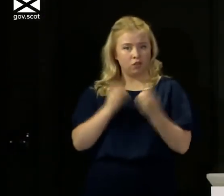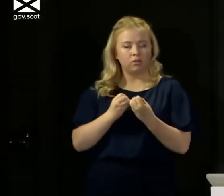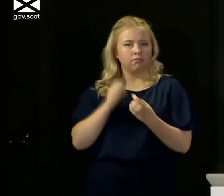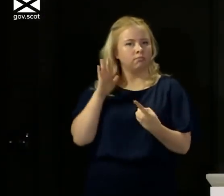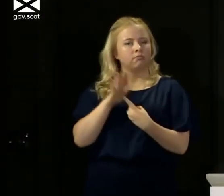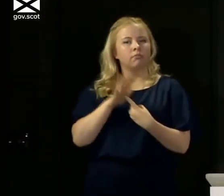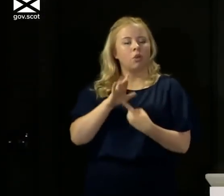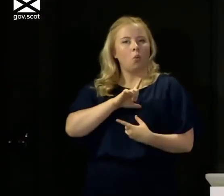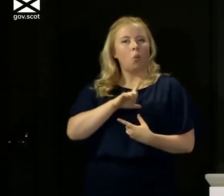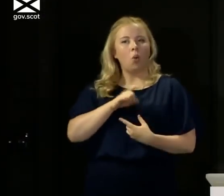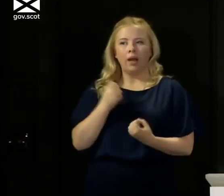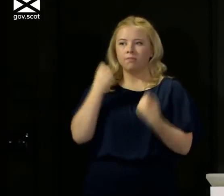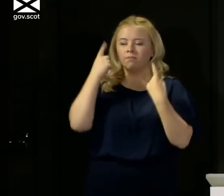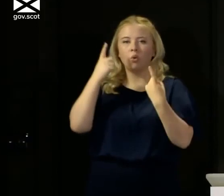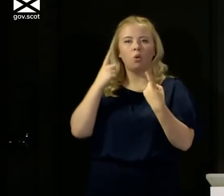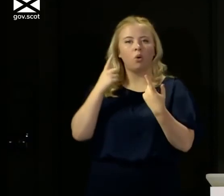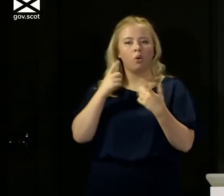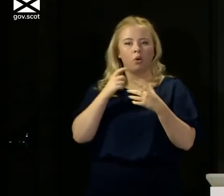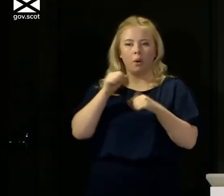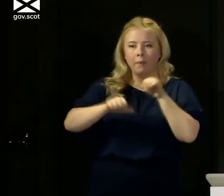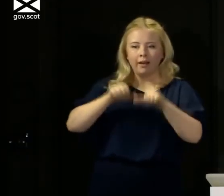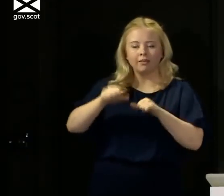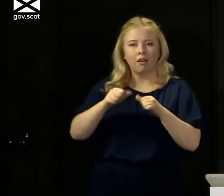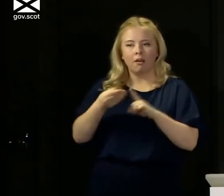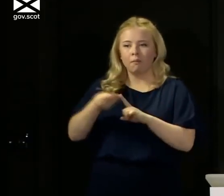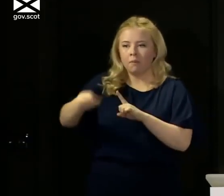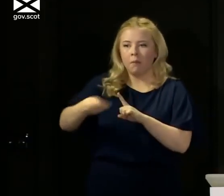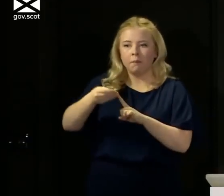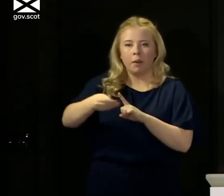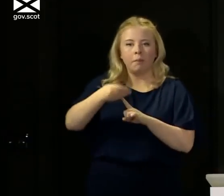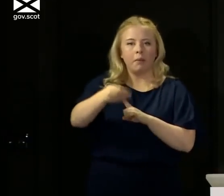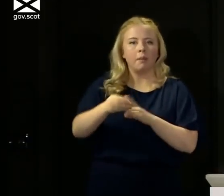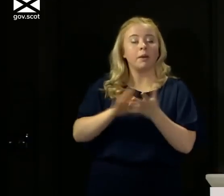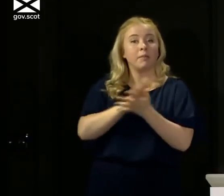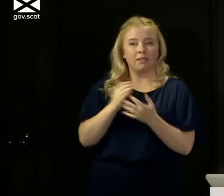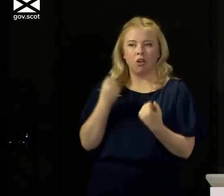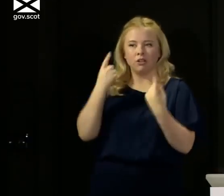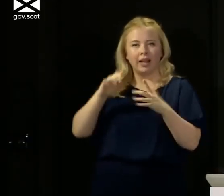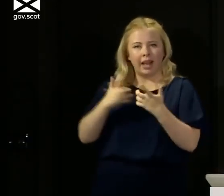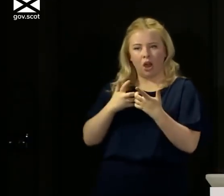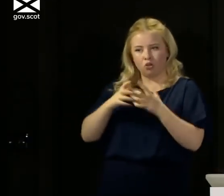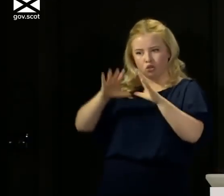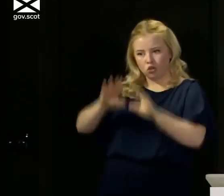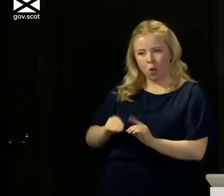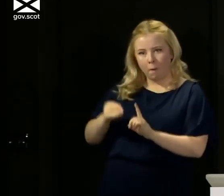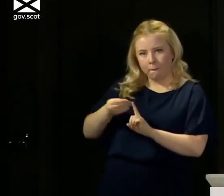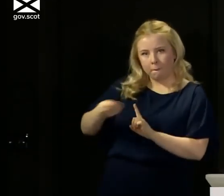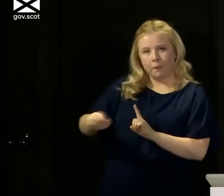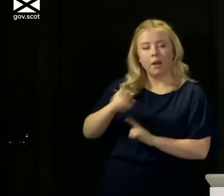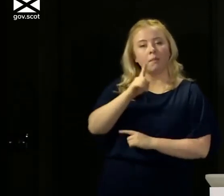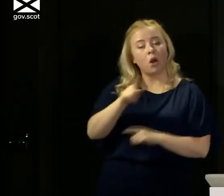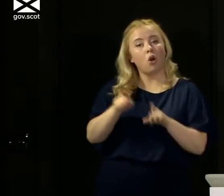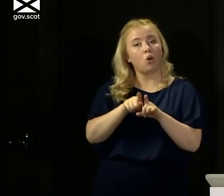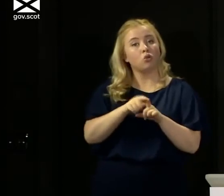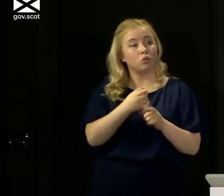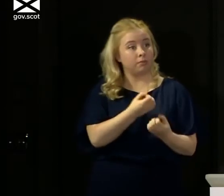patterns of transmission so that in future we can try to break those chains of transmission. But both in terms of the figure Glenn quoted there and also